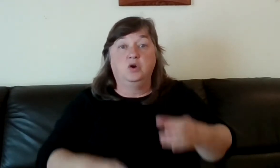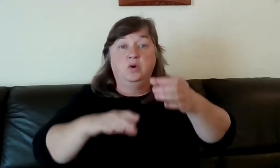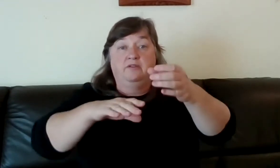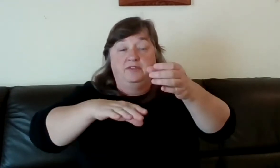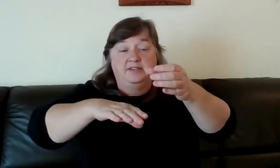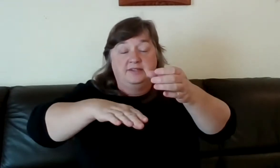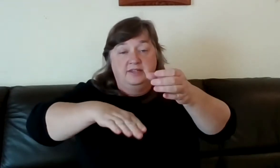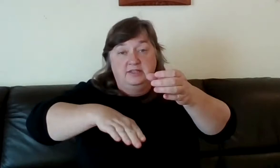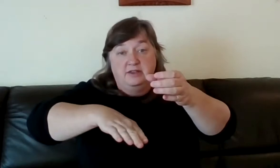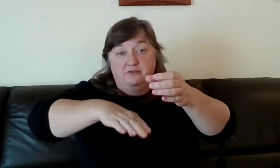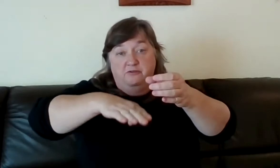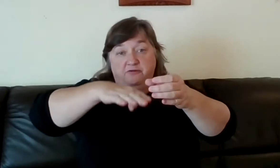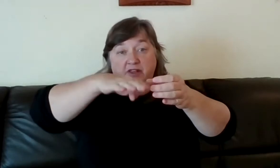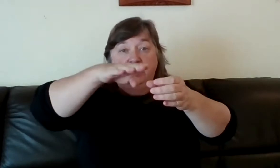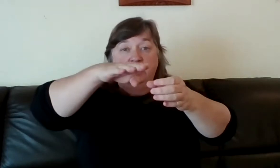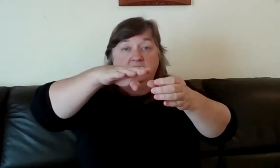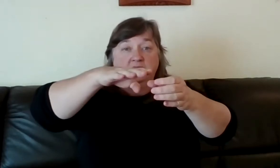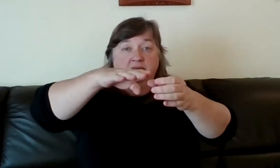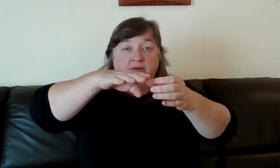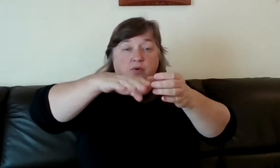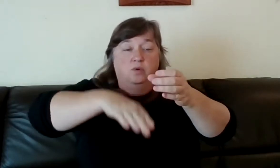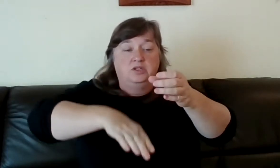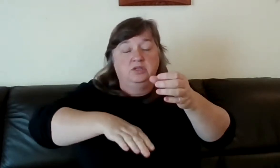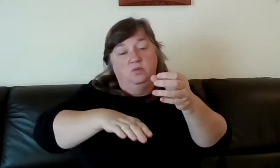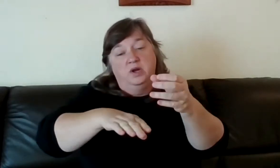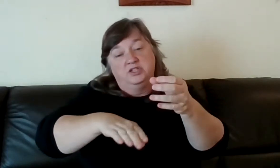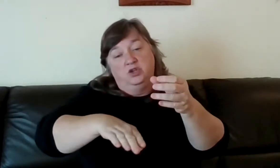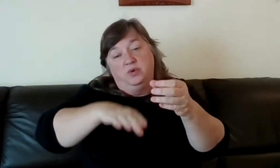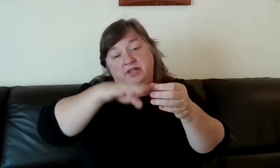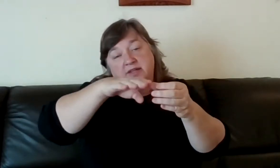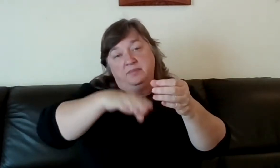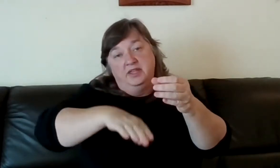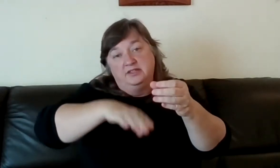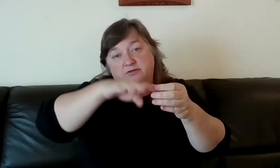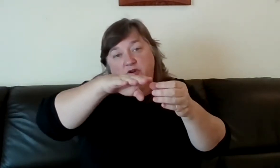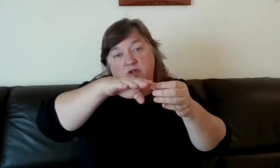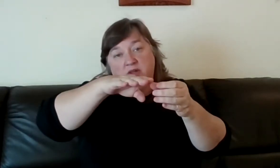So if this is filling, or to what degree something is full,